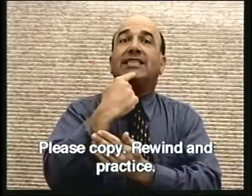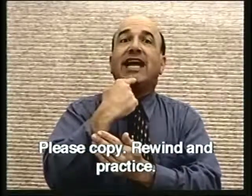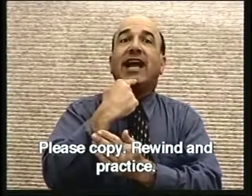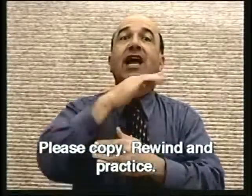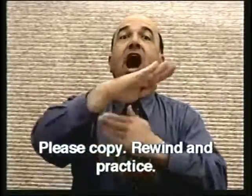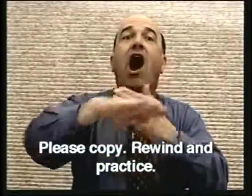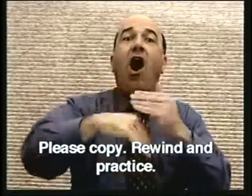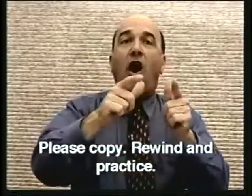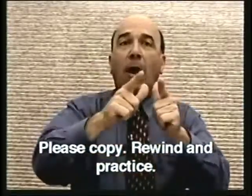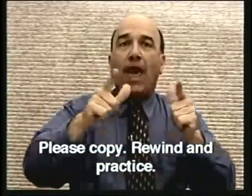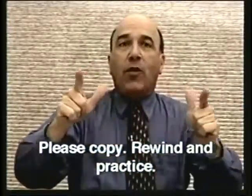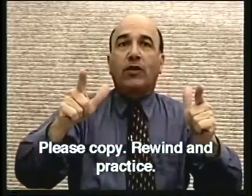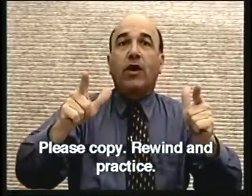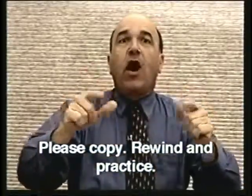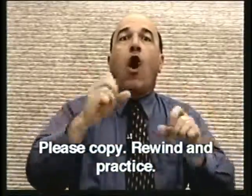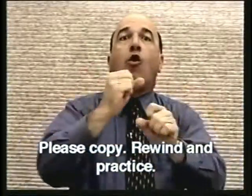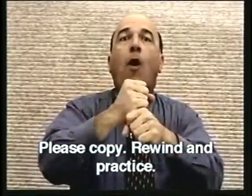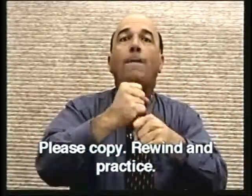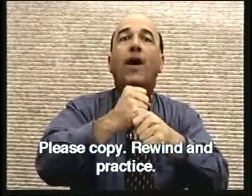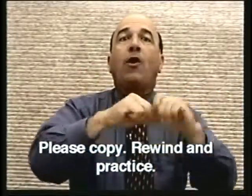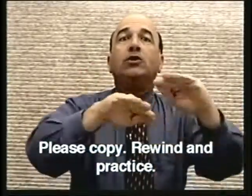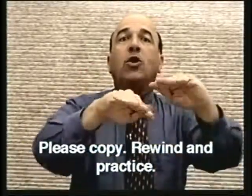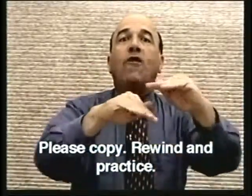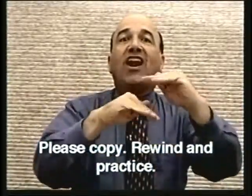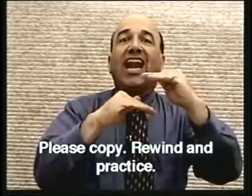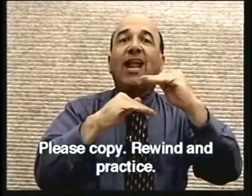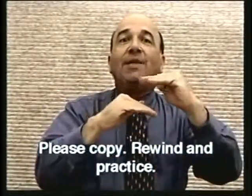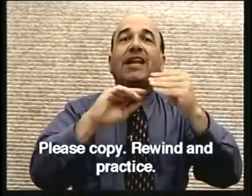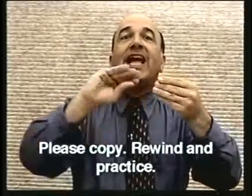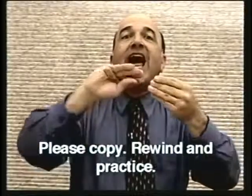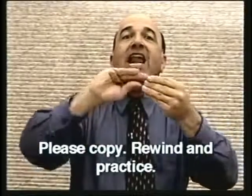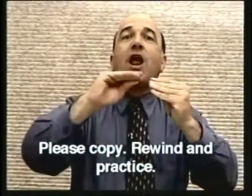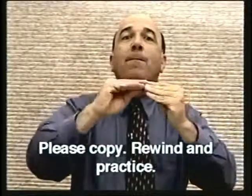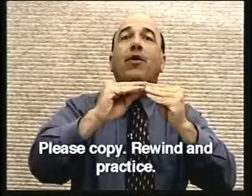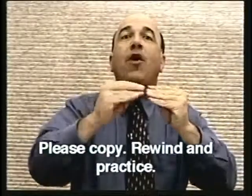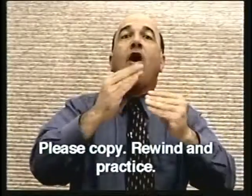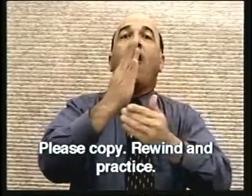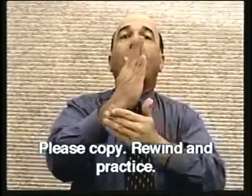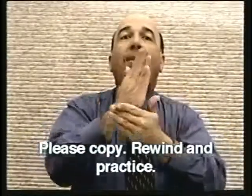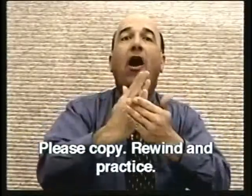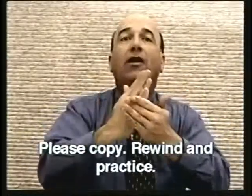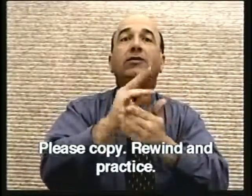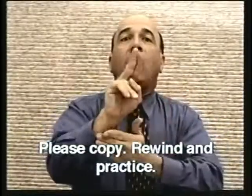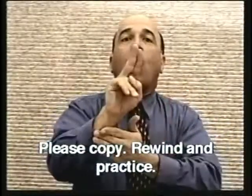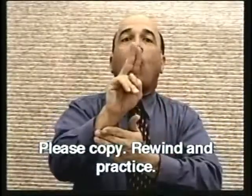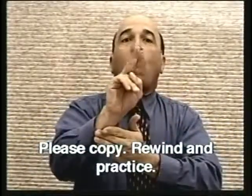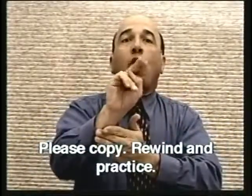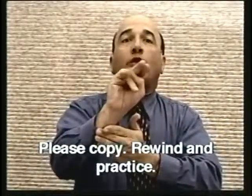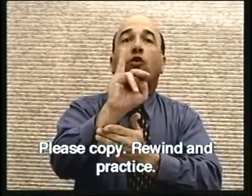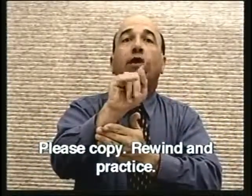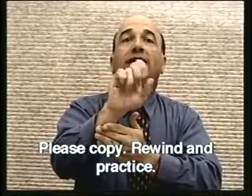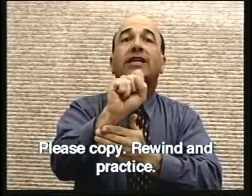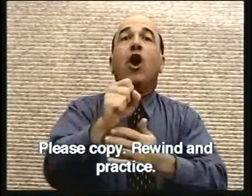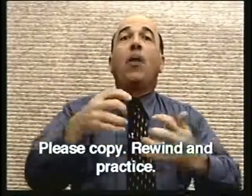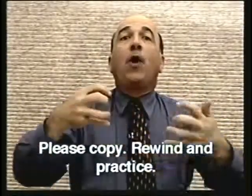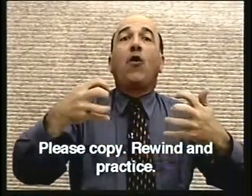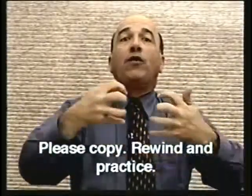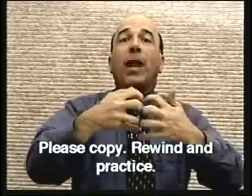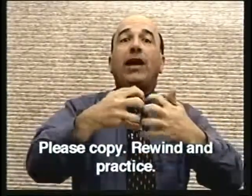say our language are composed of a limited number of parts or units that are related